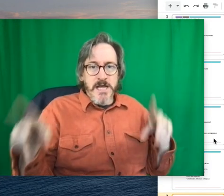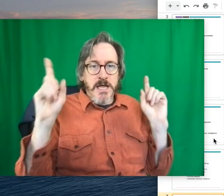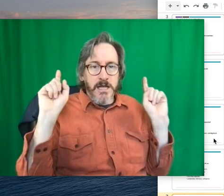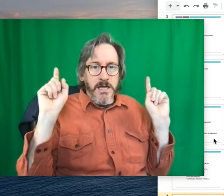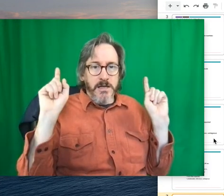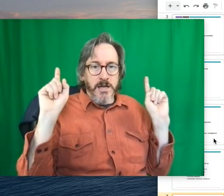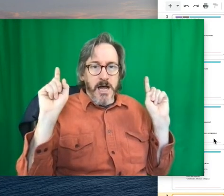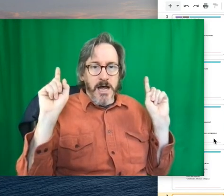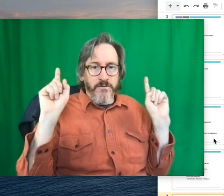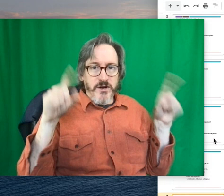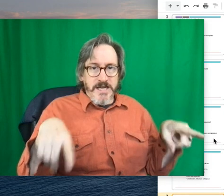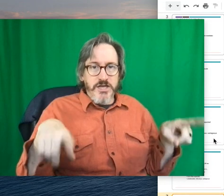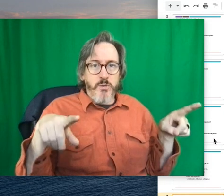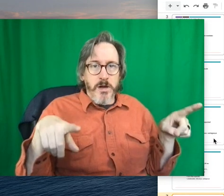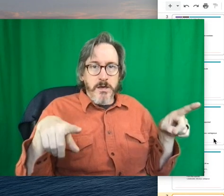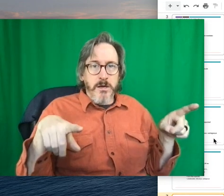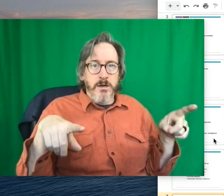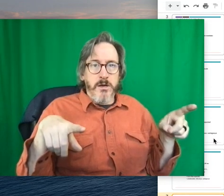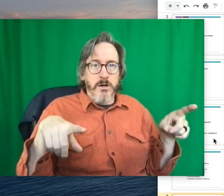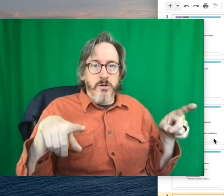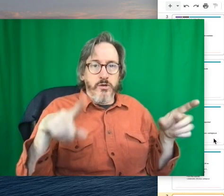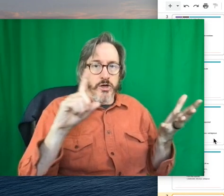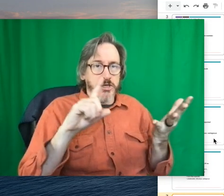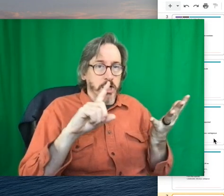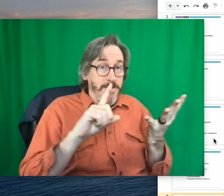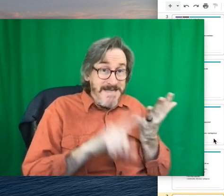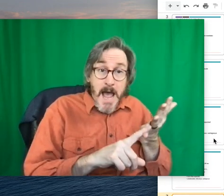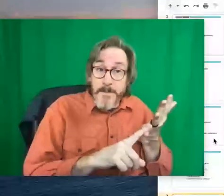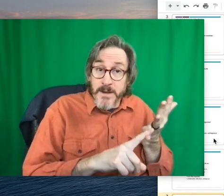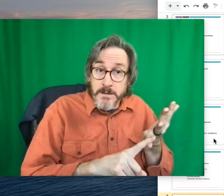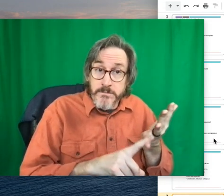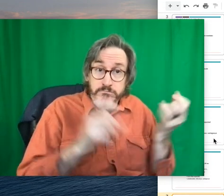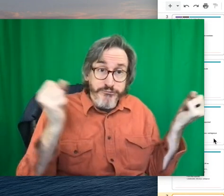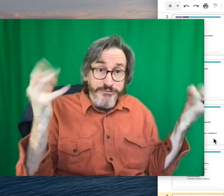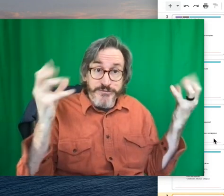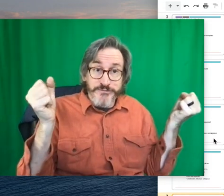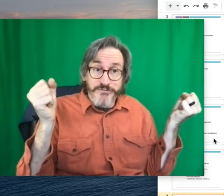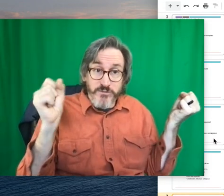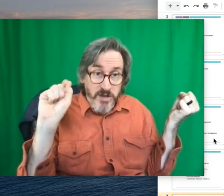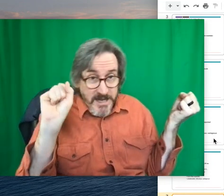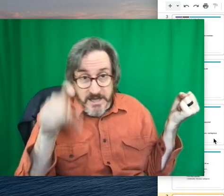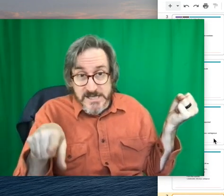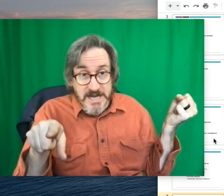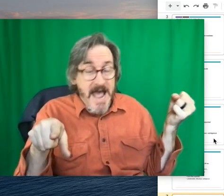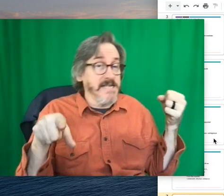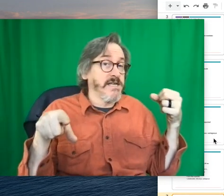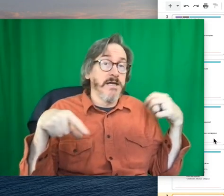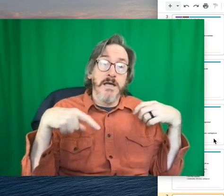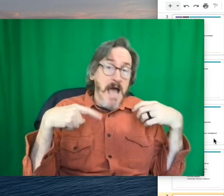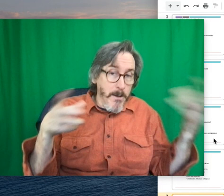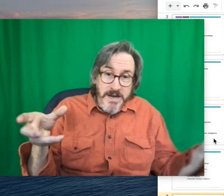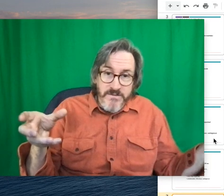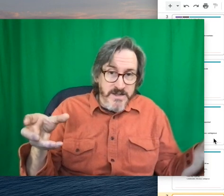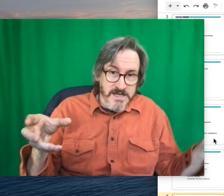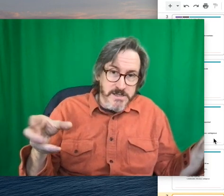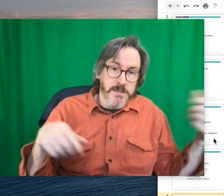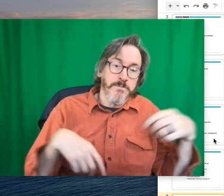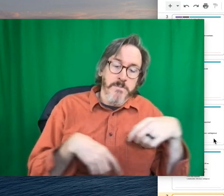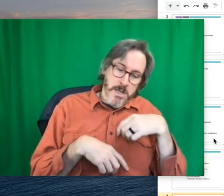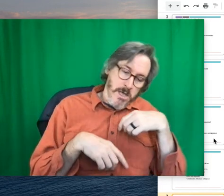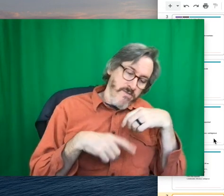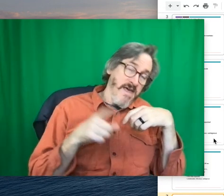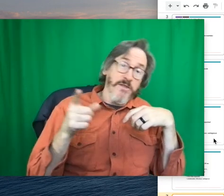sentence. For each one, they're going to talk about a topic. Like he's going to ask how many of